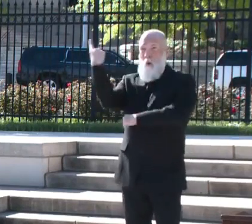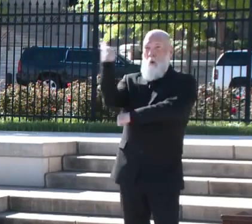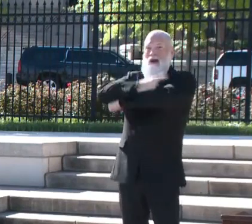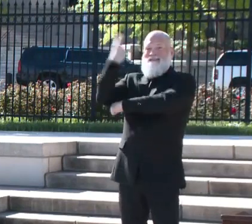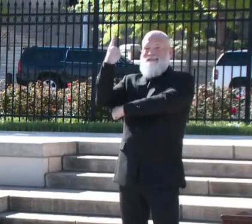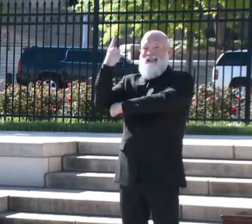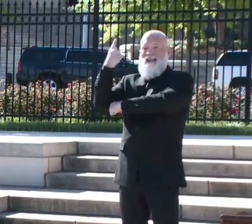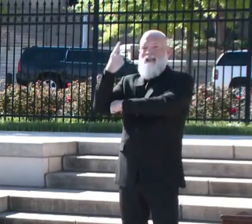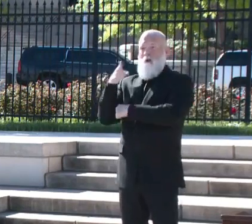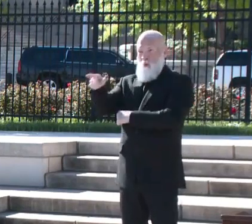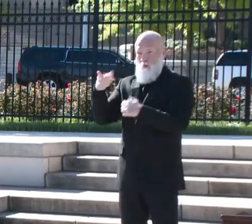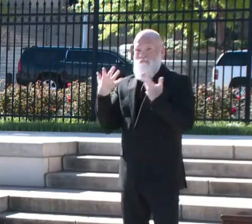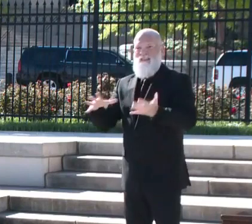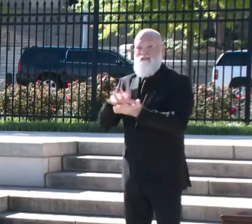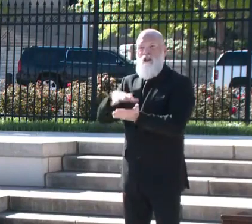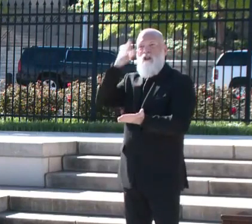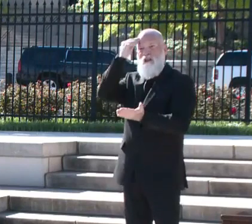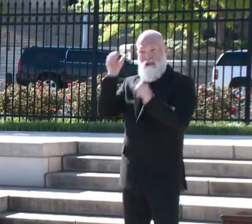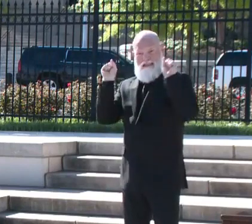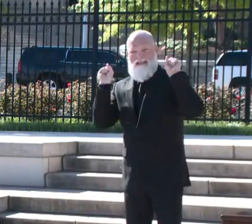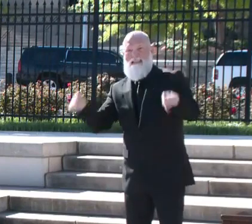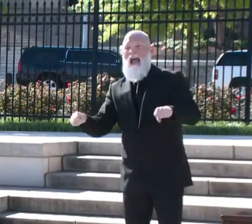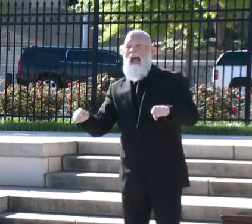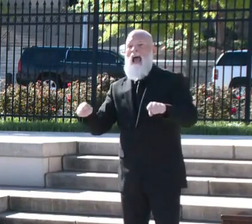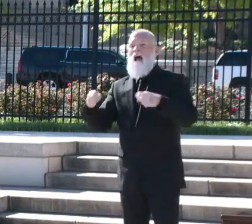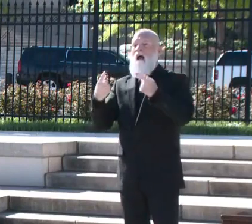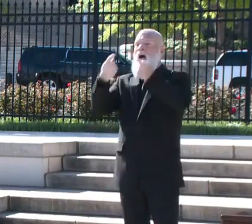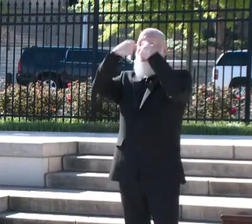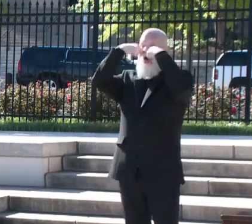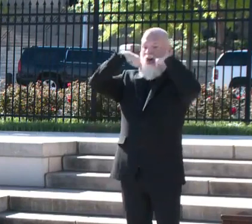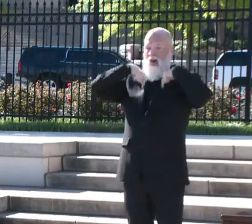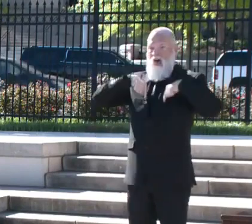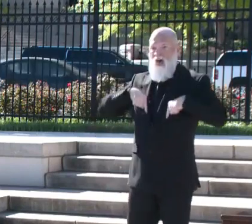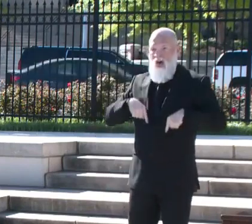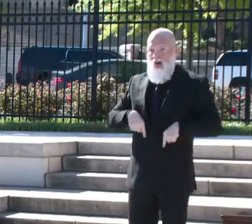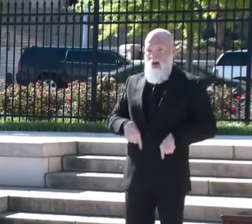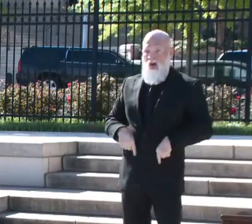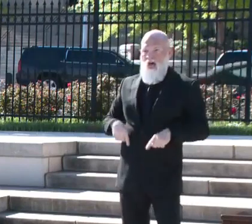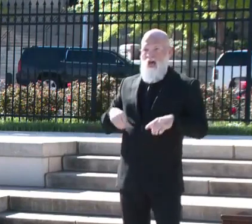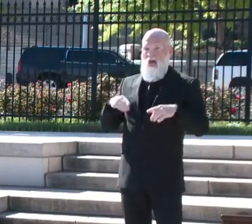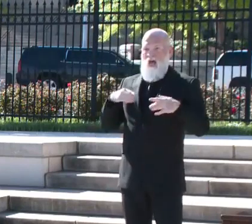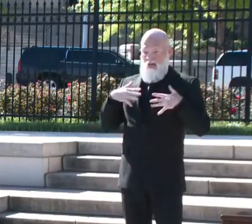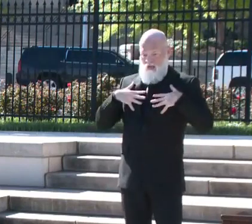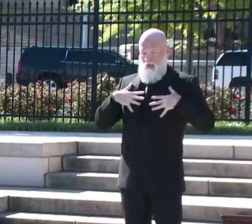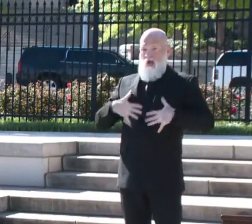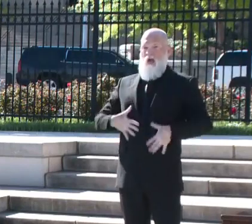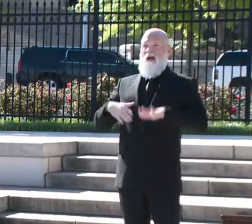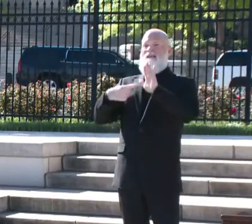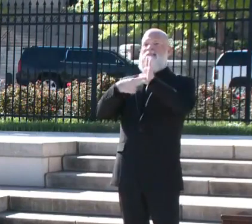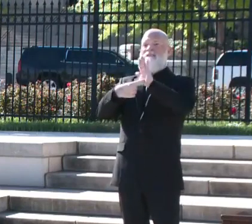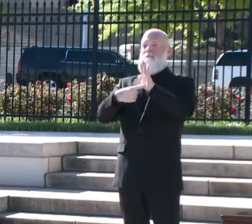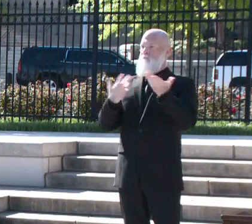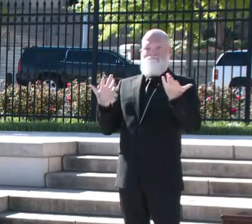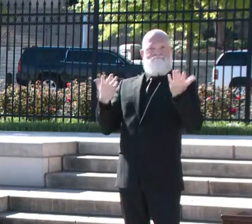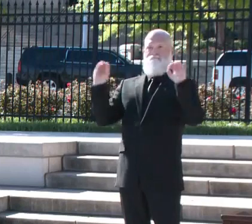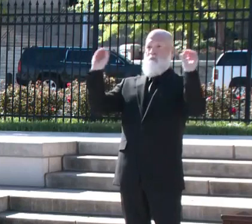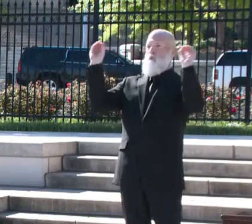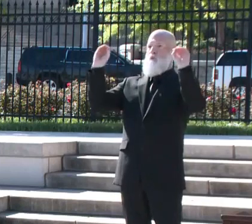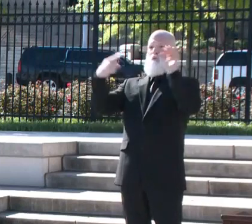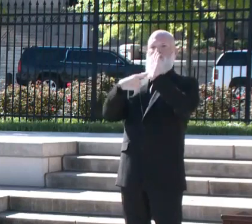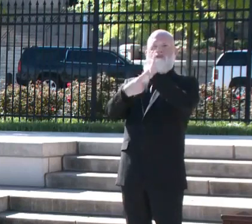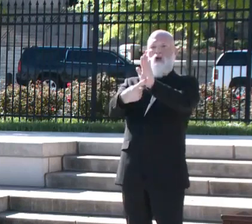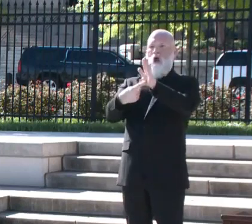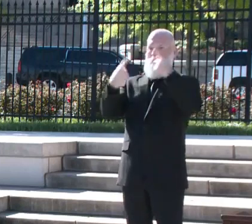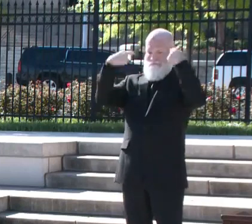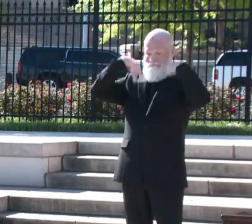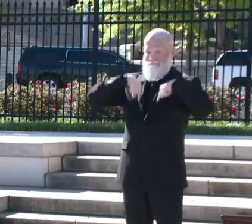be asymptomatic throughout the disease and still spread? It seems like that's been clear for a while. Well, I'll let Dr. Toomey speak to that,